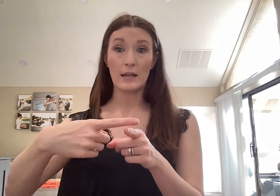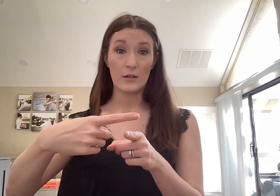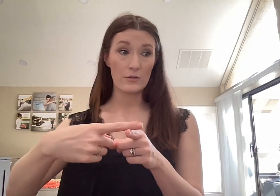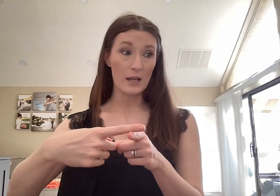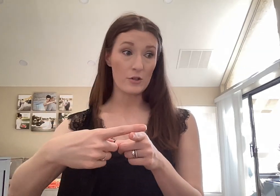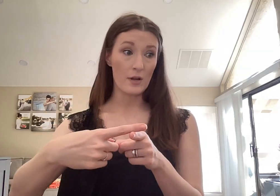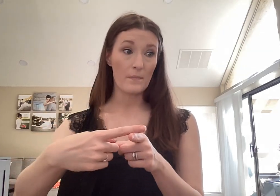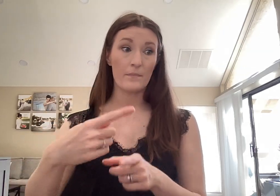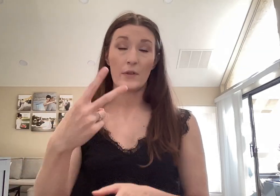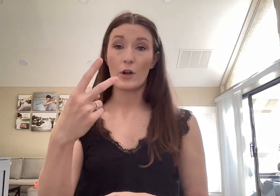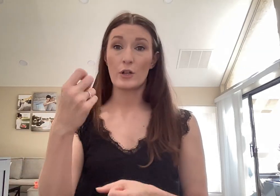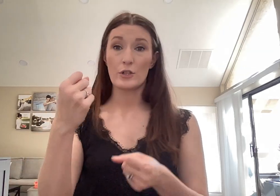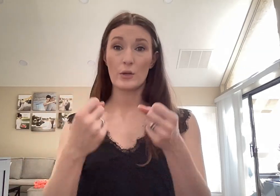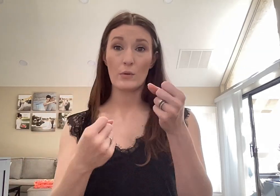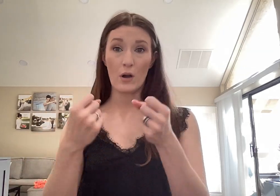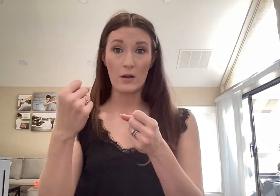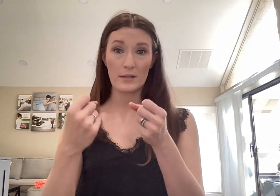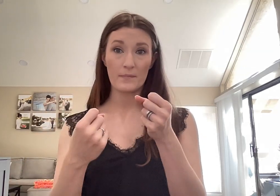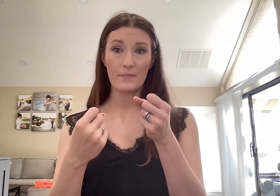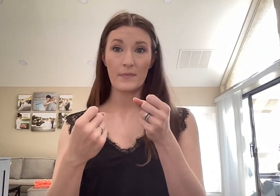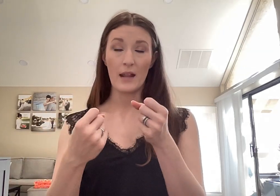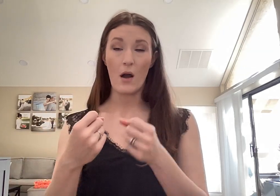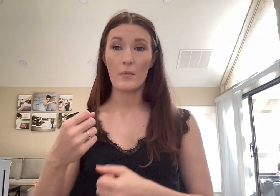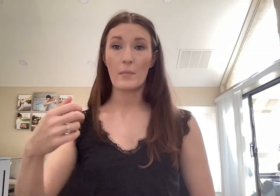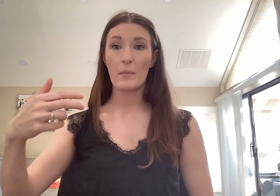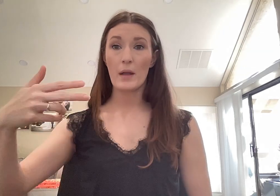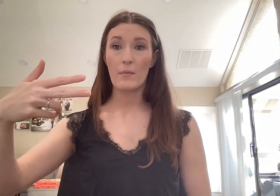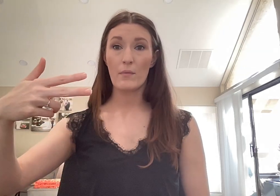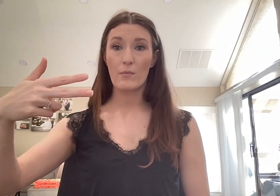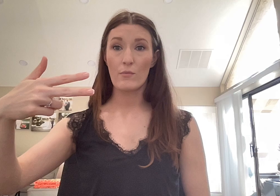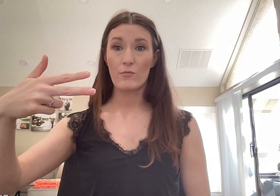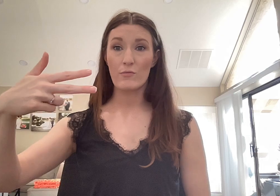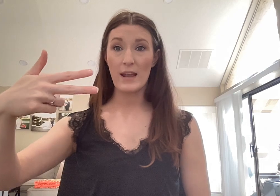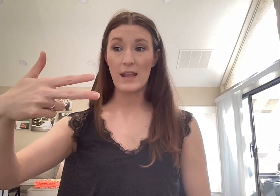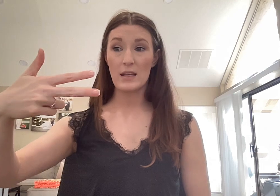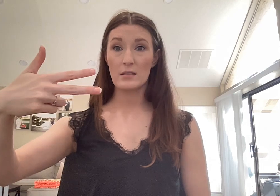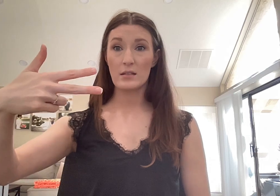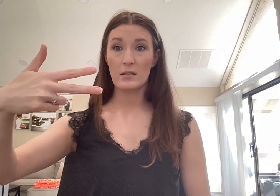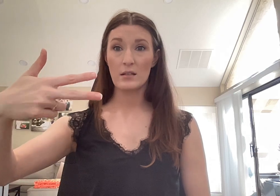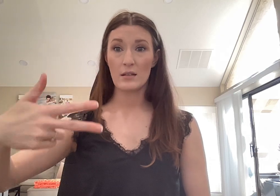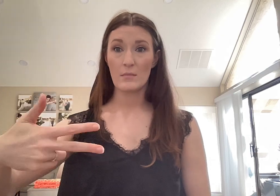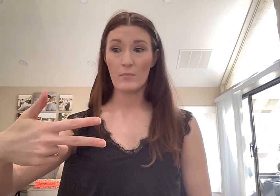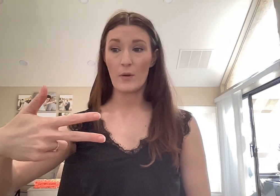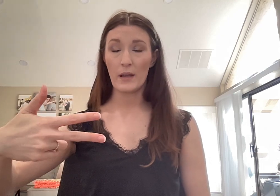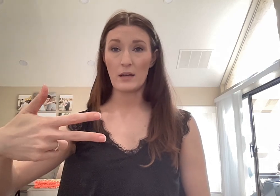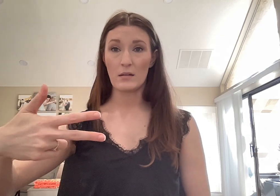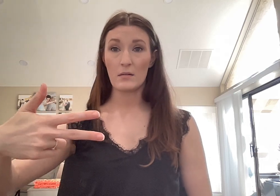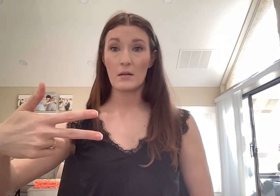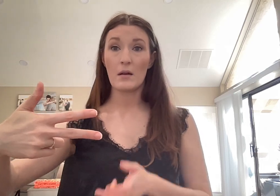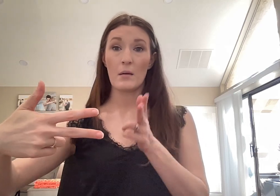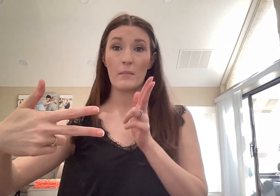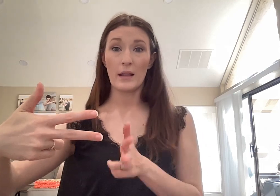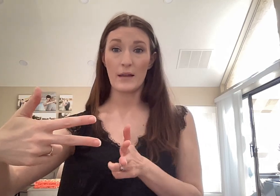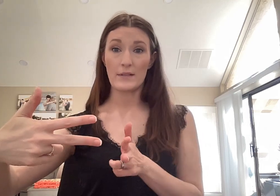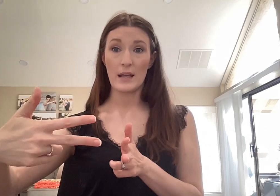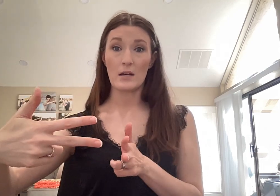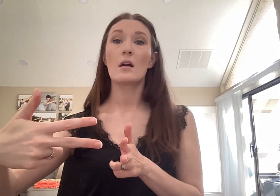intersection there are 2 cars. Now I'm going to put my right hand palm in, my left hand, I'm